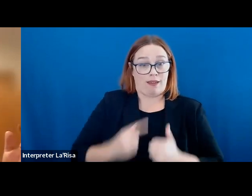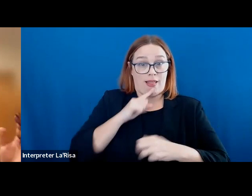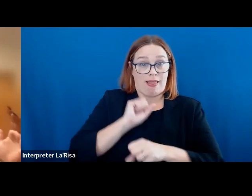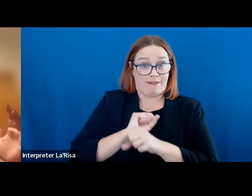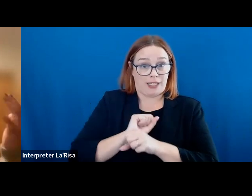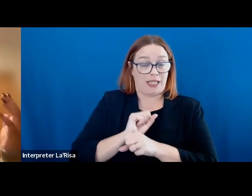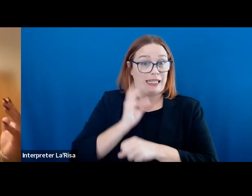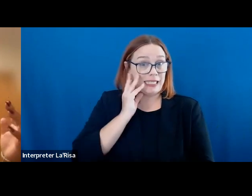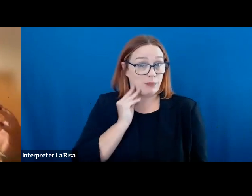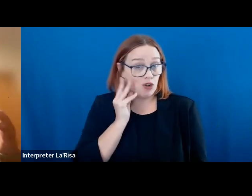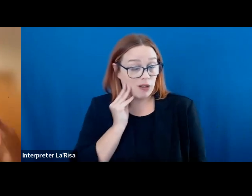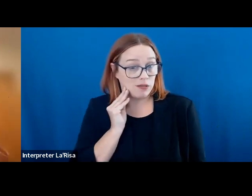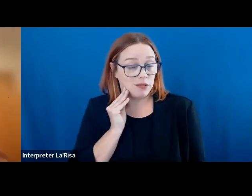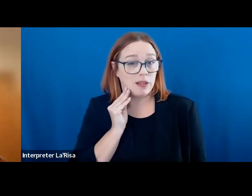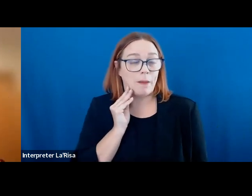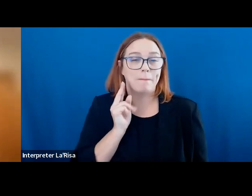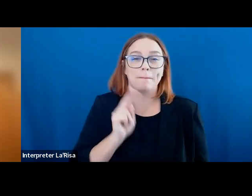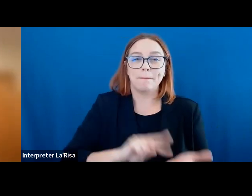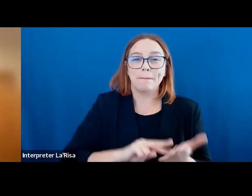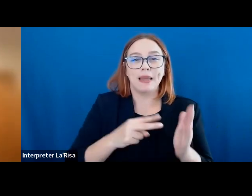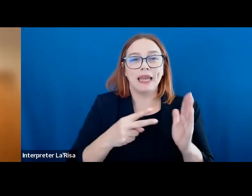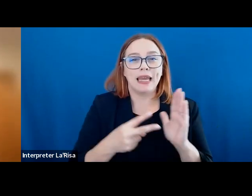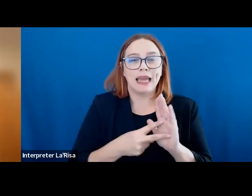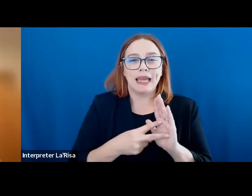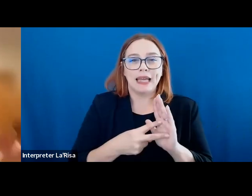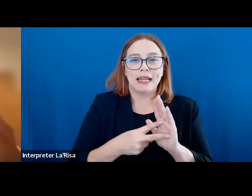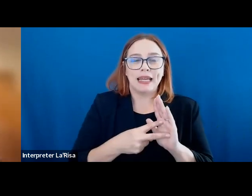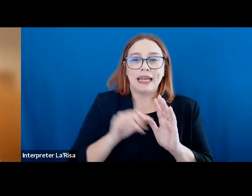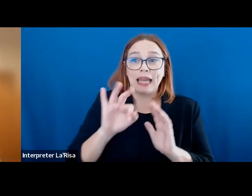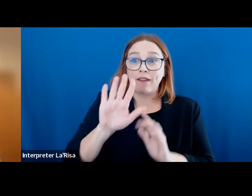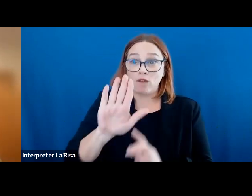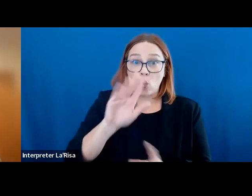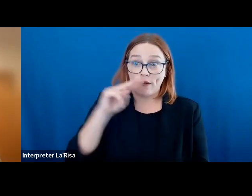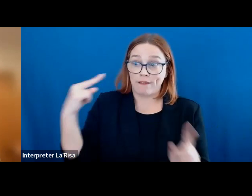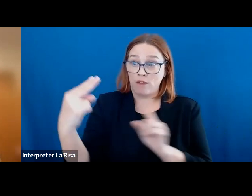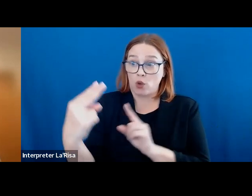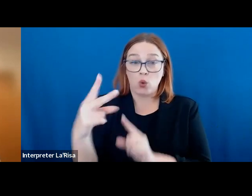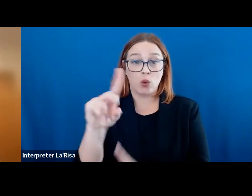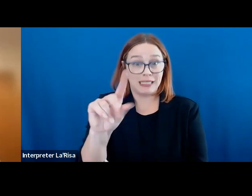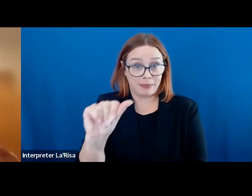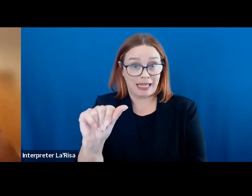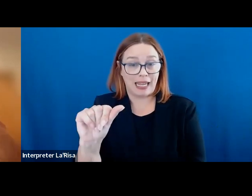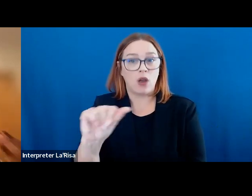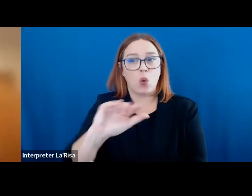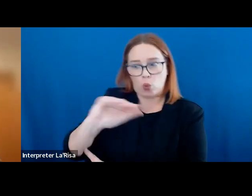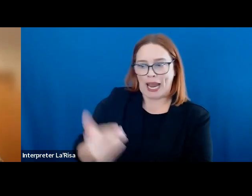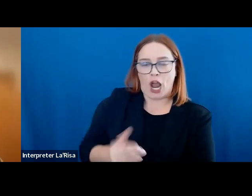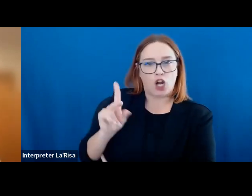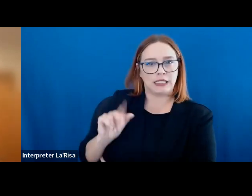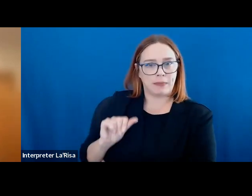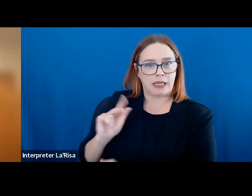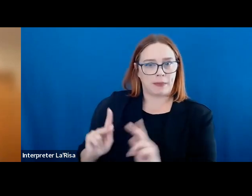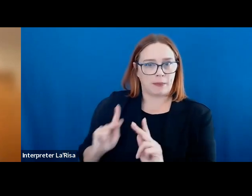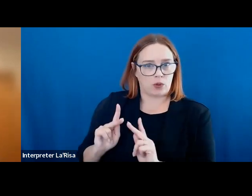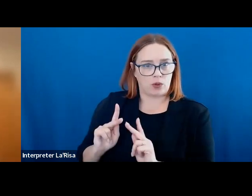have, when we look just through the lens of disability, we hire individuals with disabilities. We have to be 51%